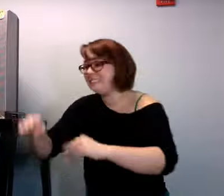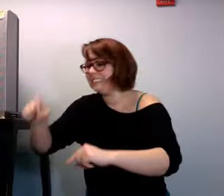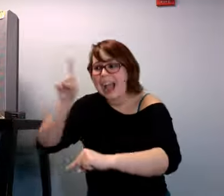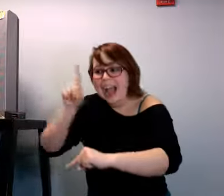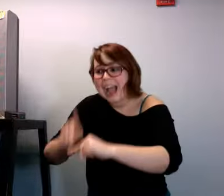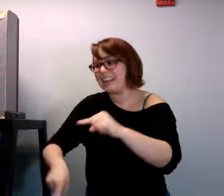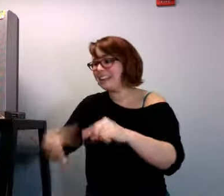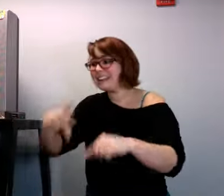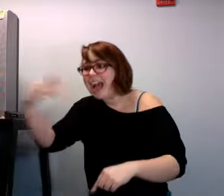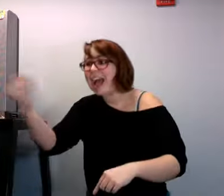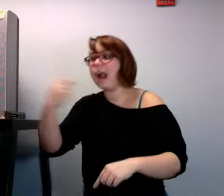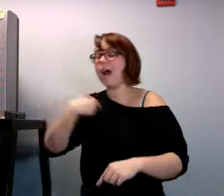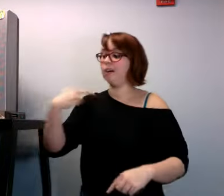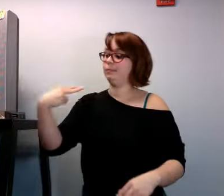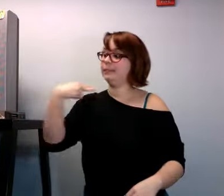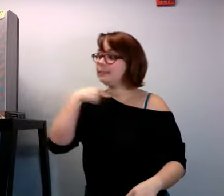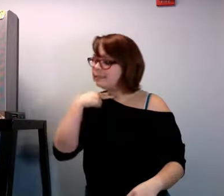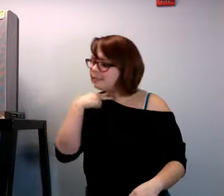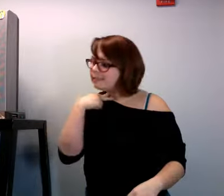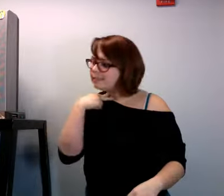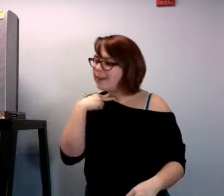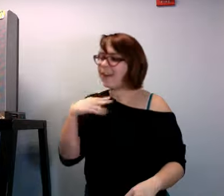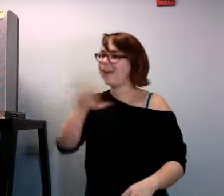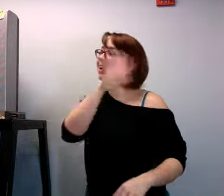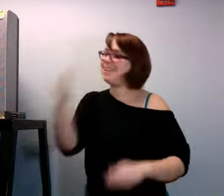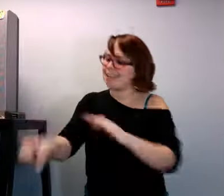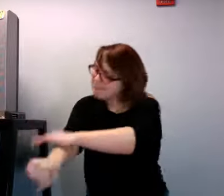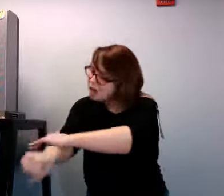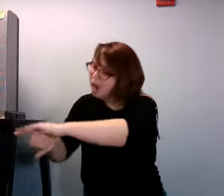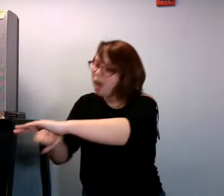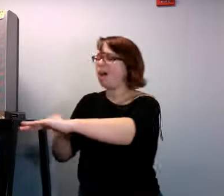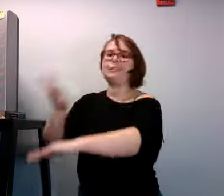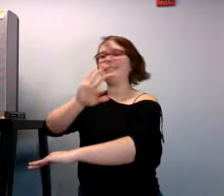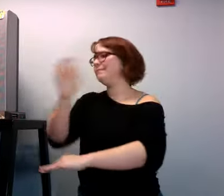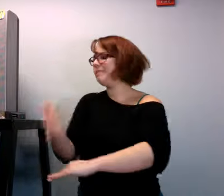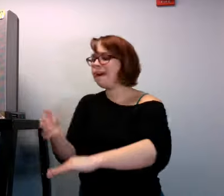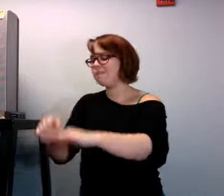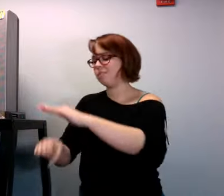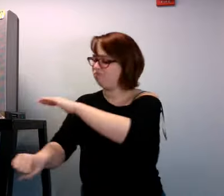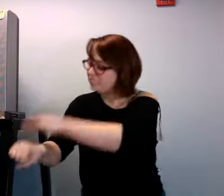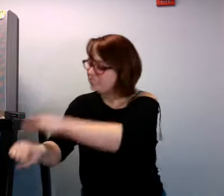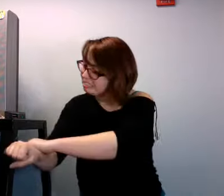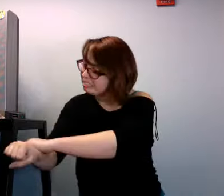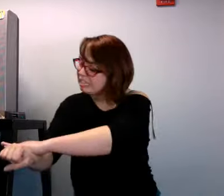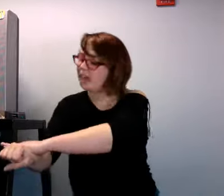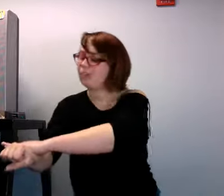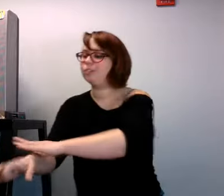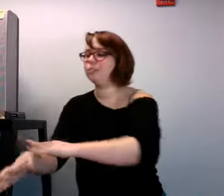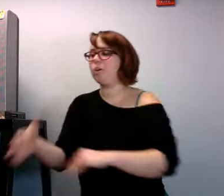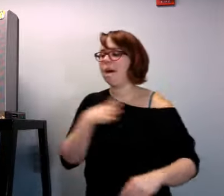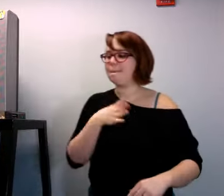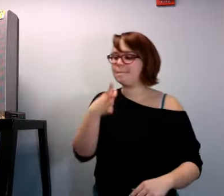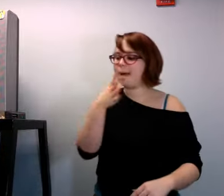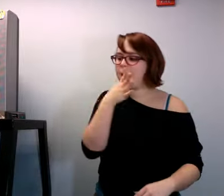got my head from under the steps. So I had to wait for my mom to come looking for me, and she found me with